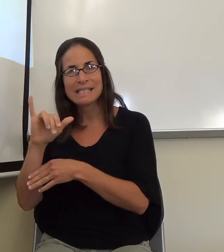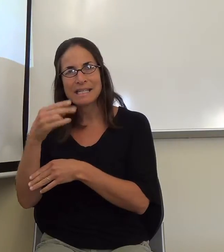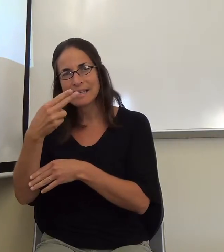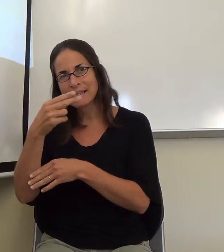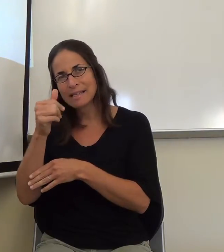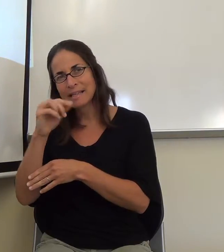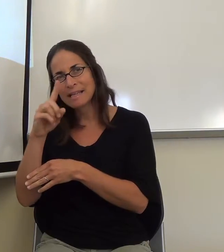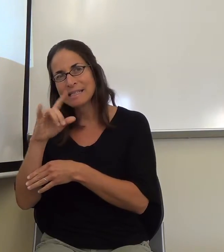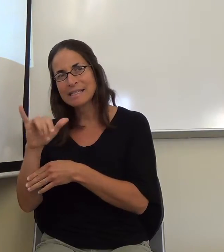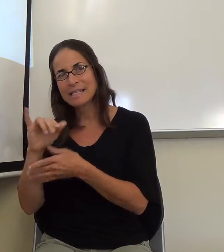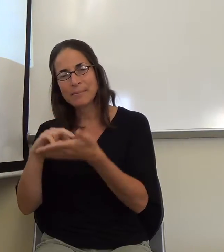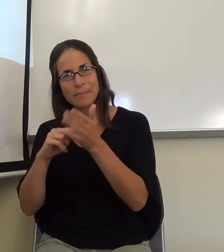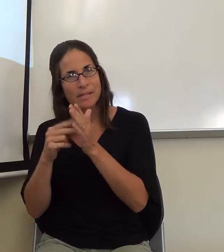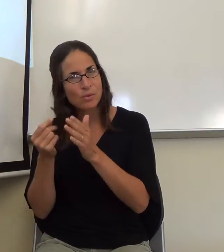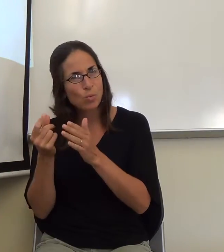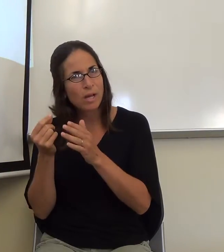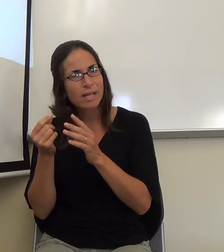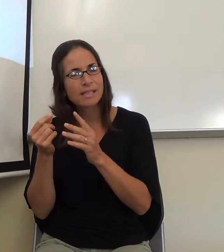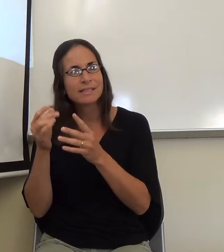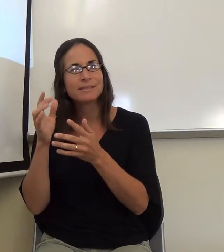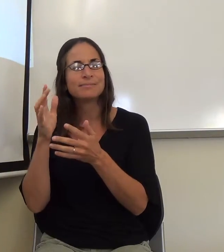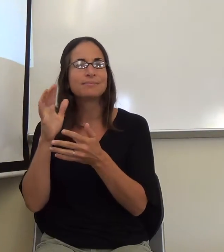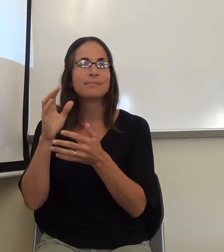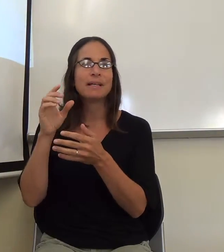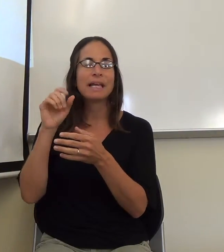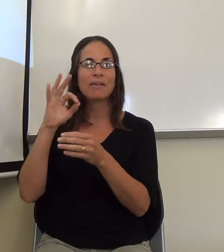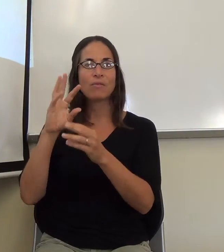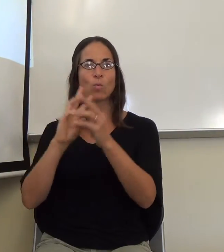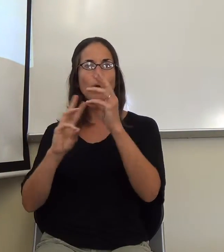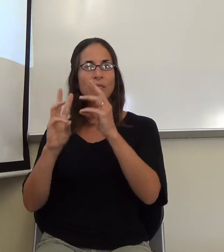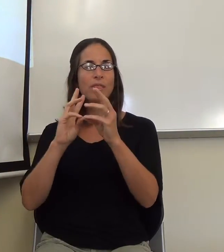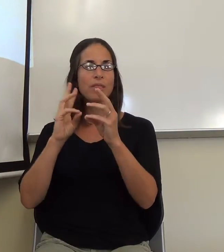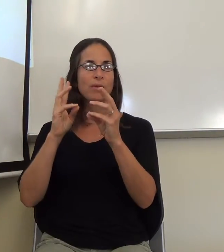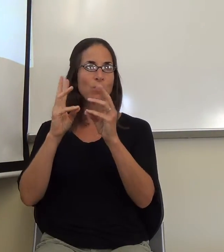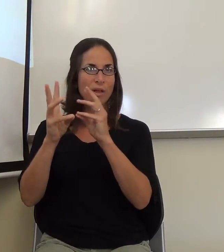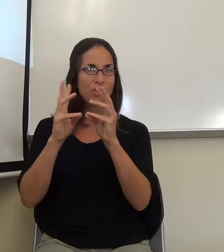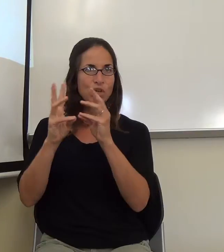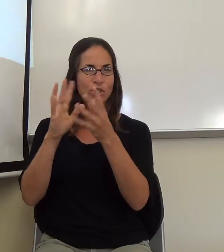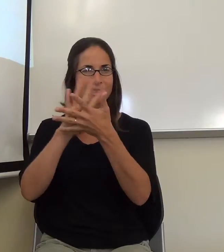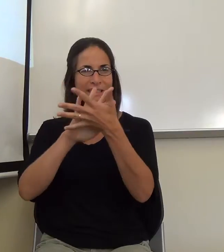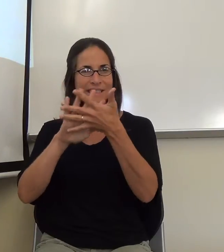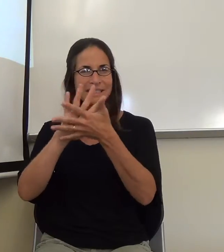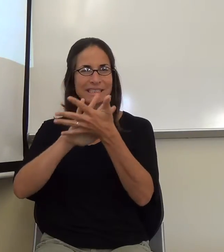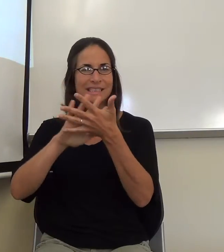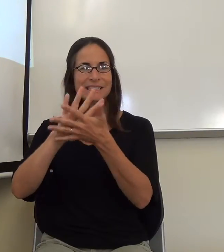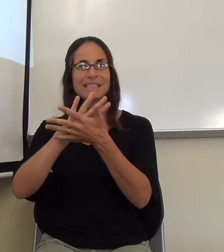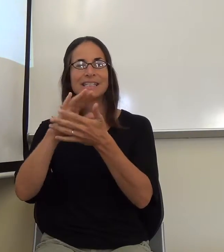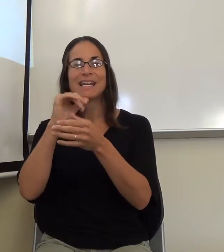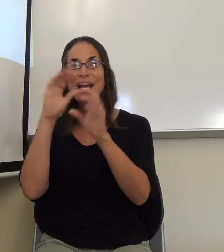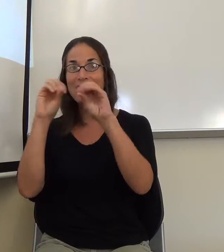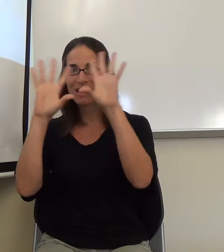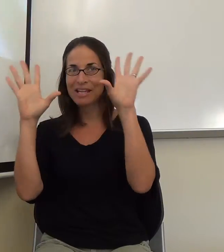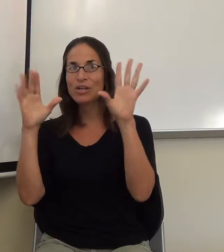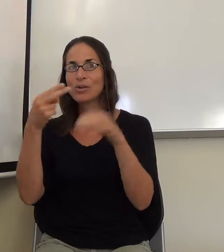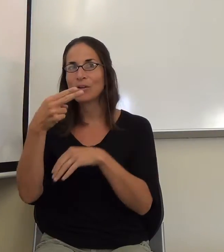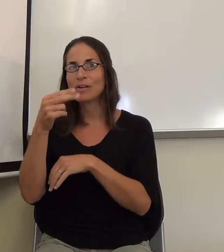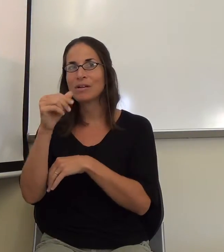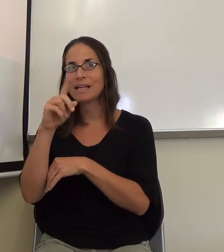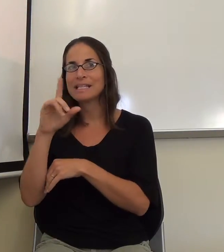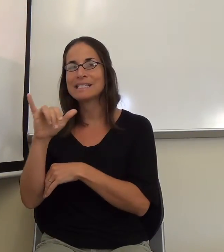Obscured. It's kind of like when the weather is hazy, it's not clear, right? Yeah, it's a little bit foggy. They